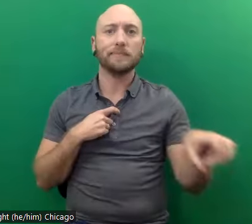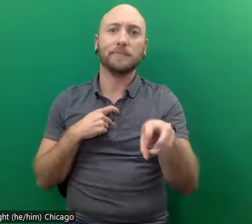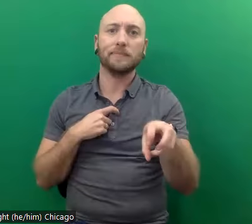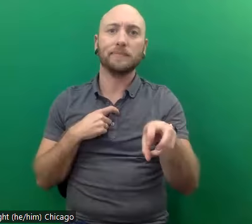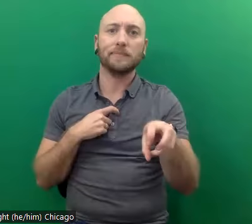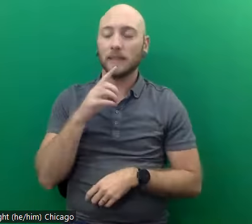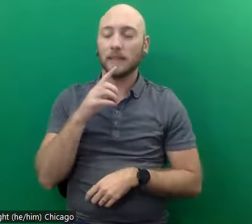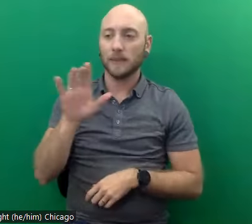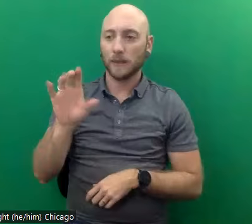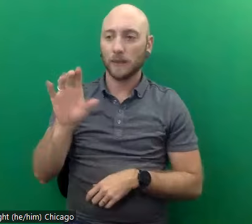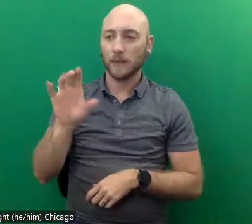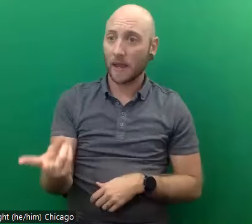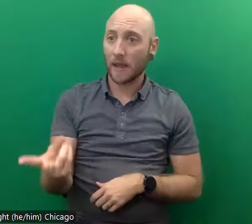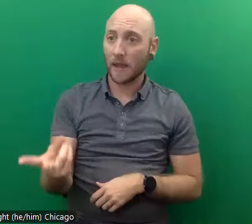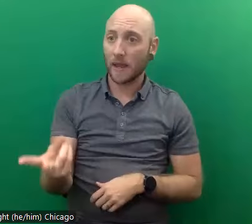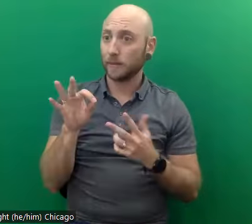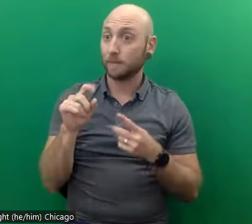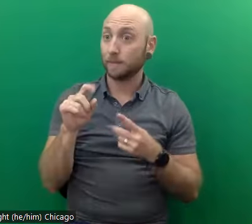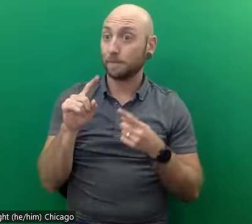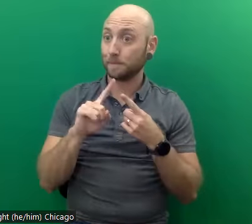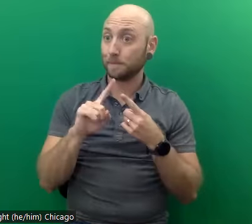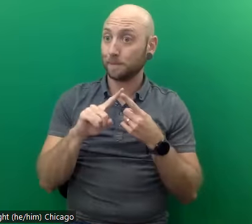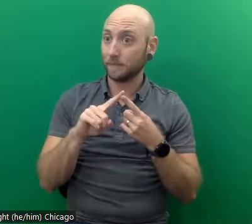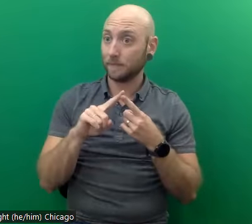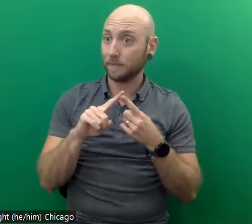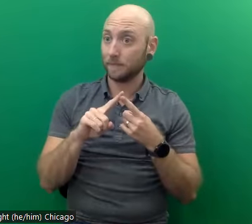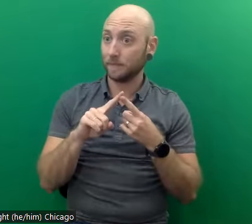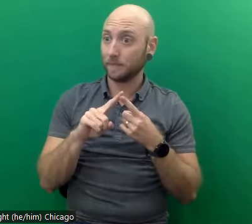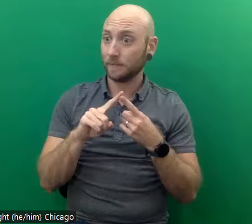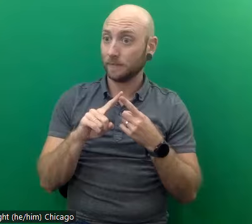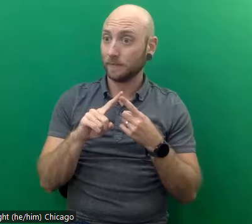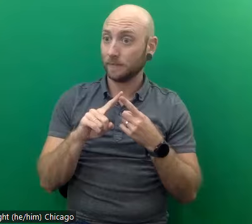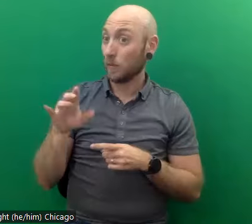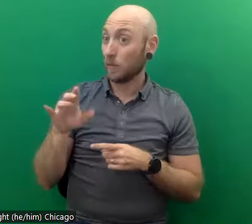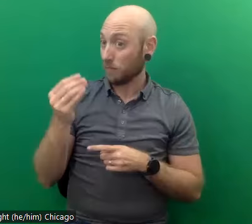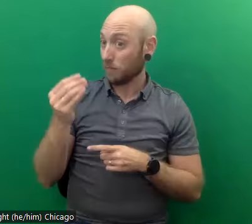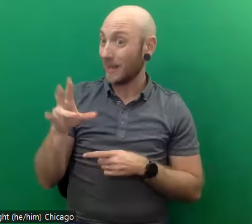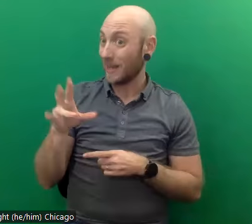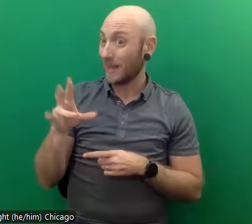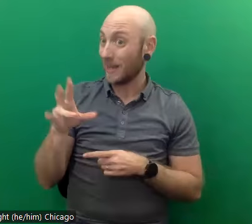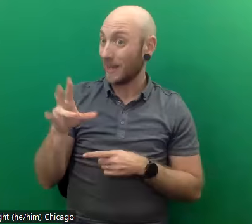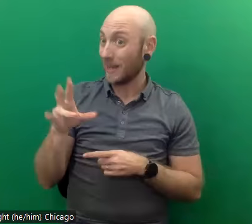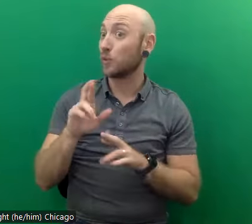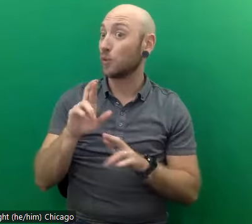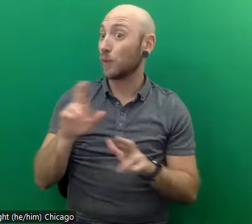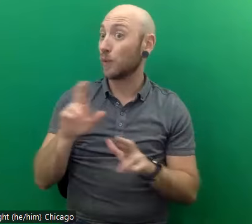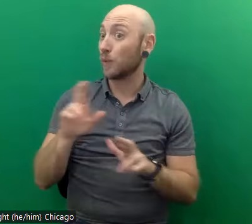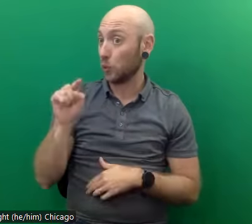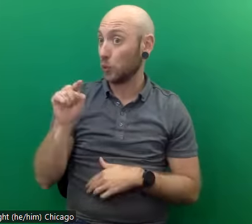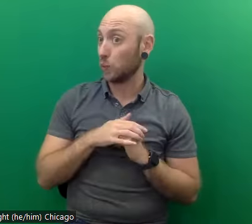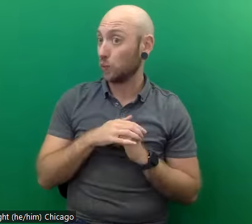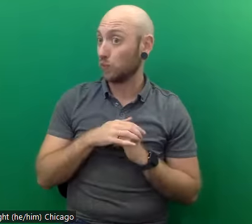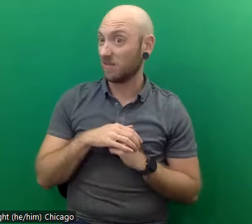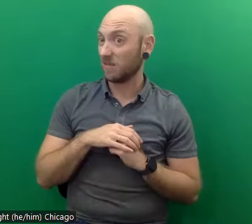options. You have your first option is you have 17 green sheets waiting for you at the police station, or I'm